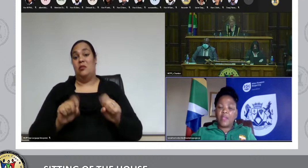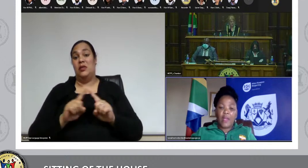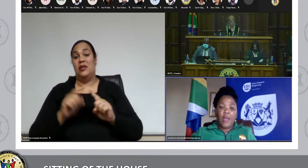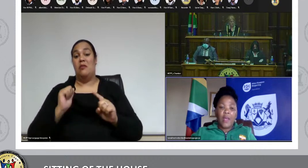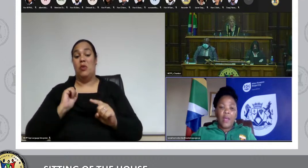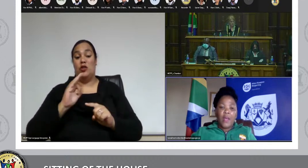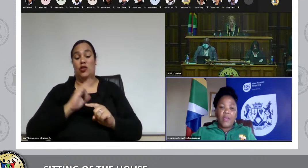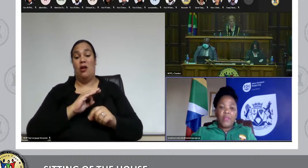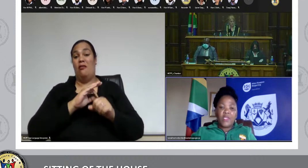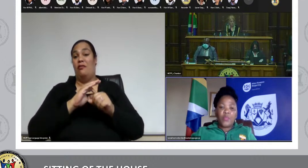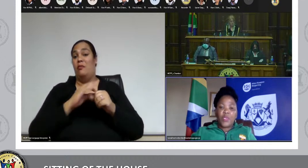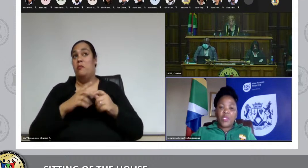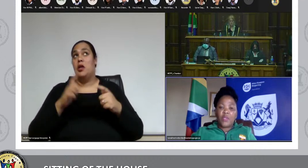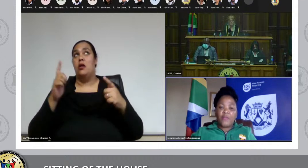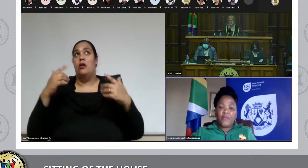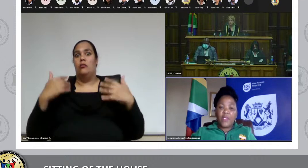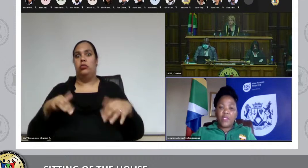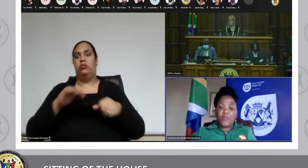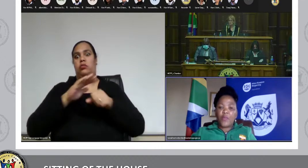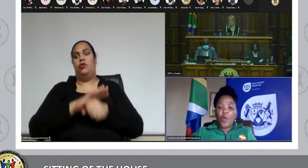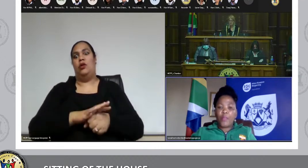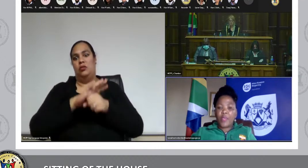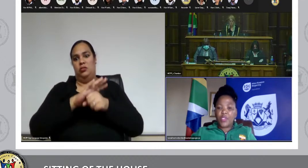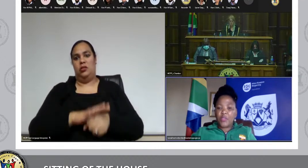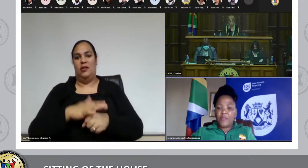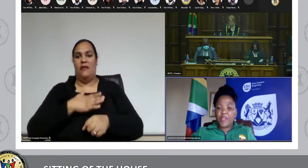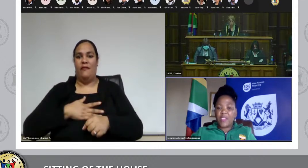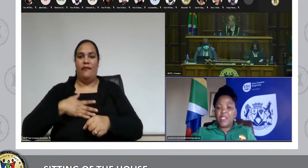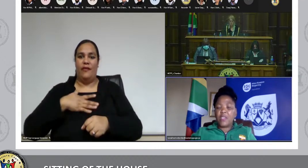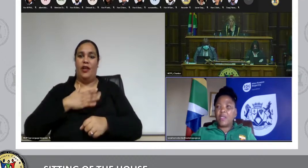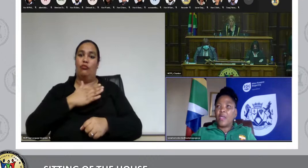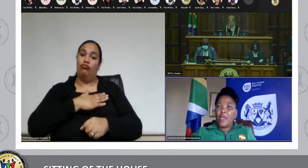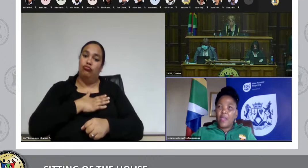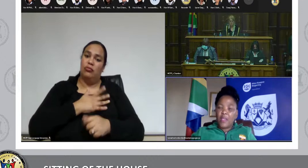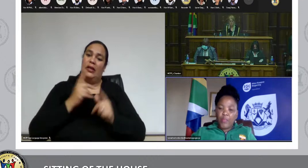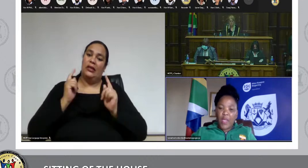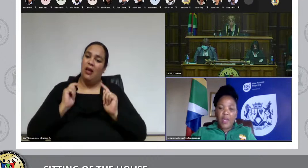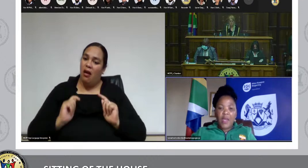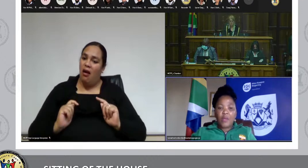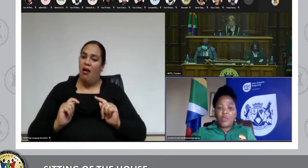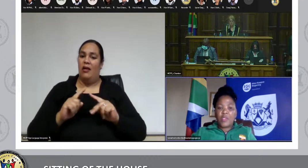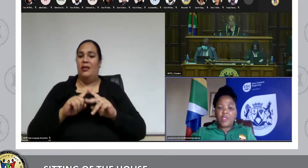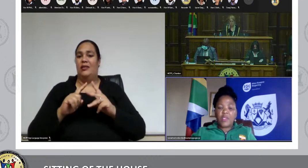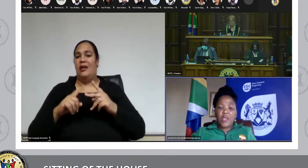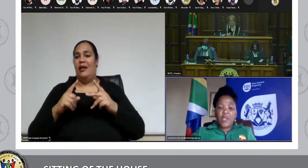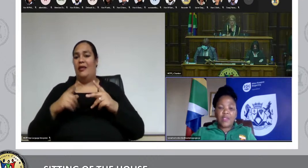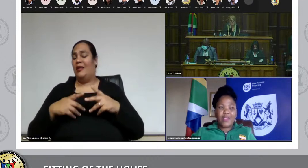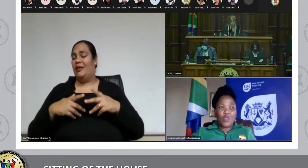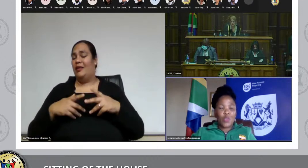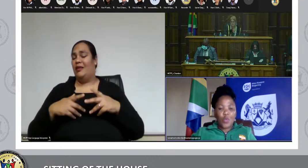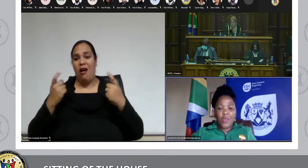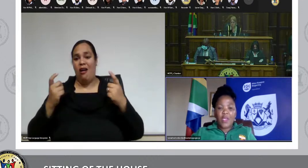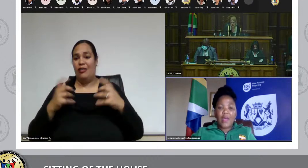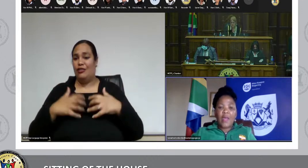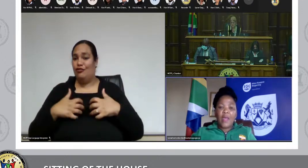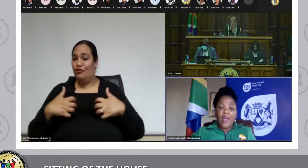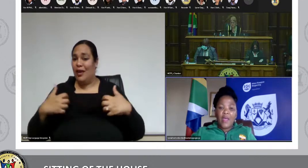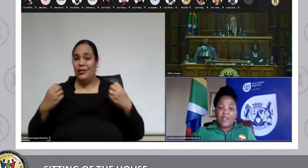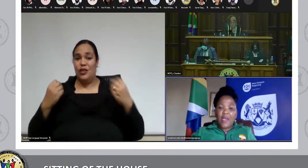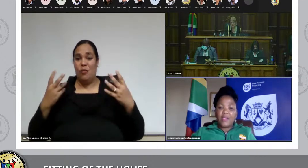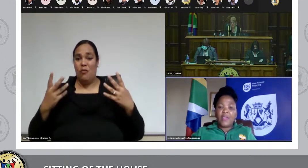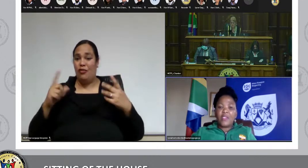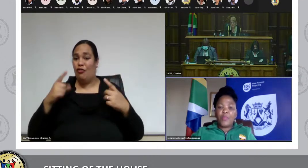staff under immense pressure. Feelings of compassion, fatigue, the burnout, the stress,